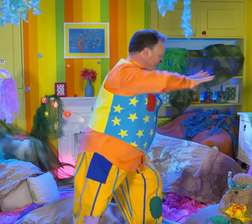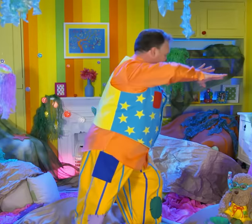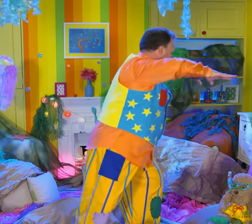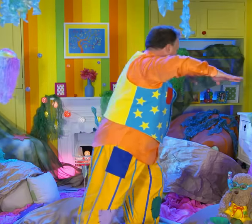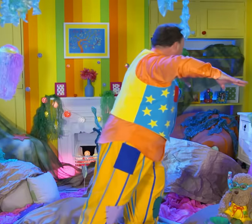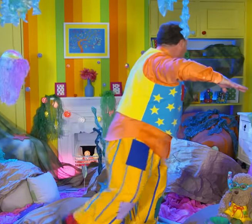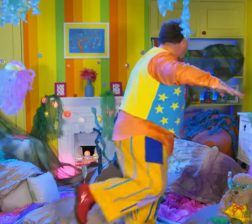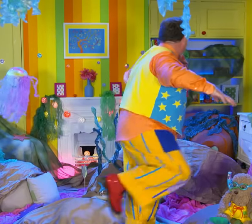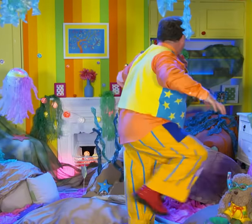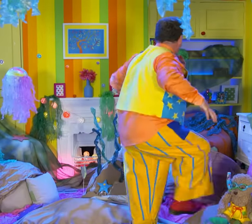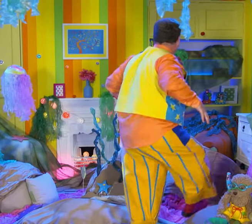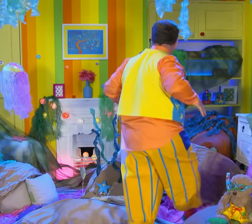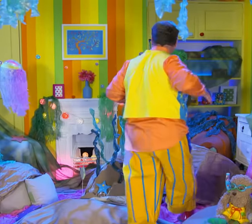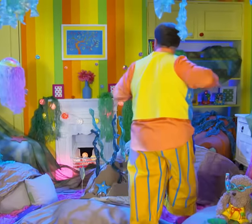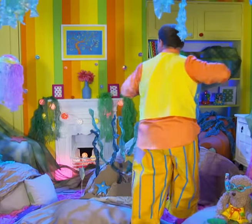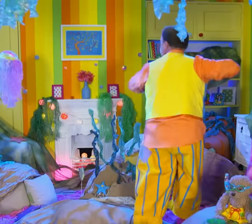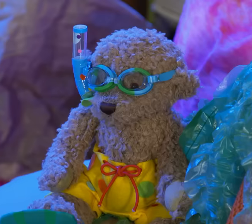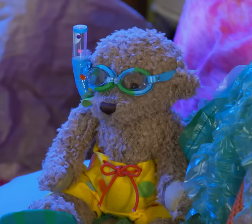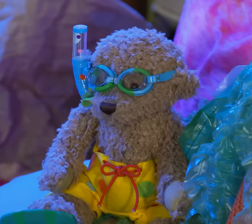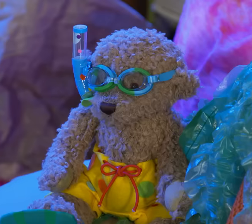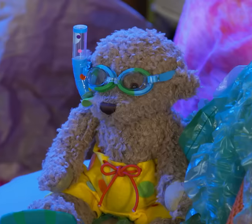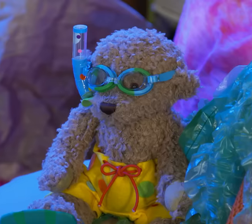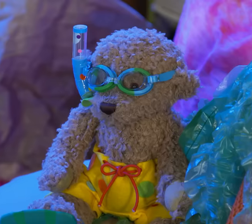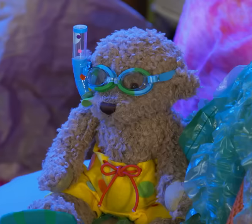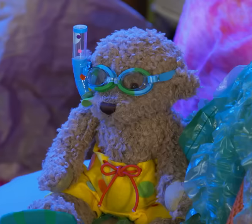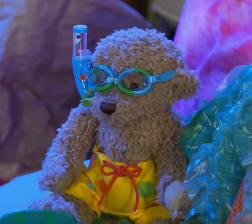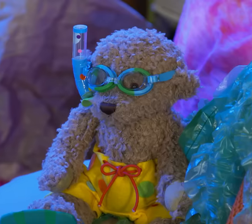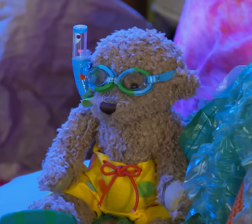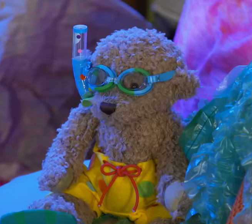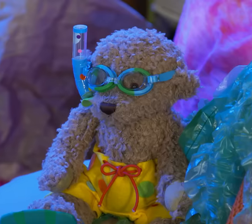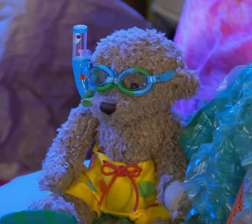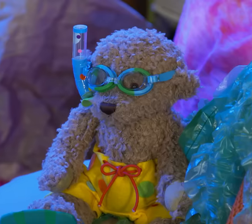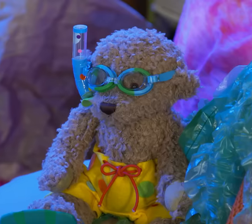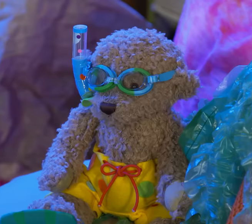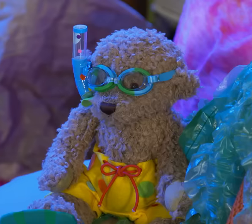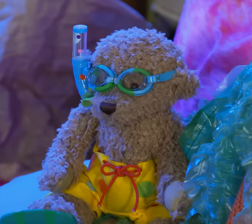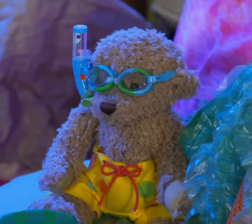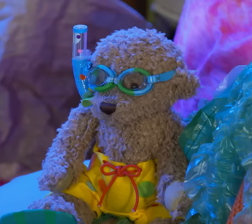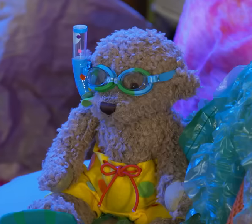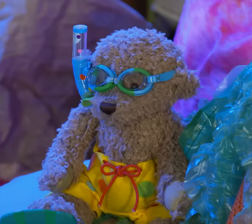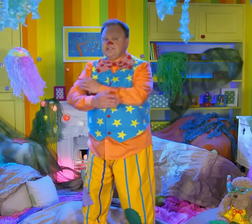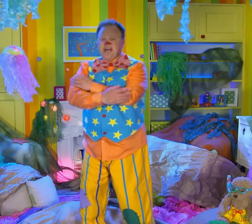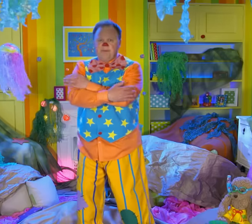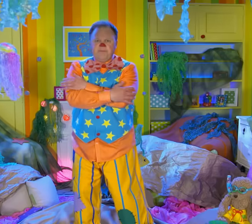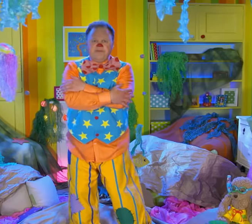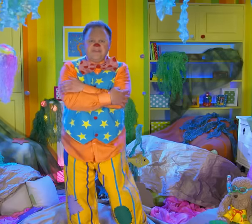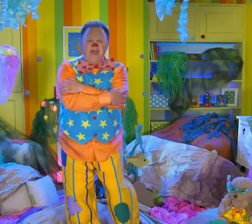Mr. Tumble, look! I think Tumble Ted has found some underwater treasure. Tumble